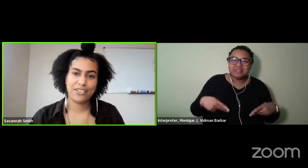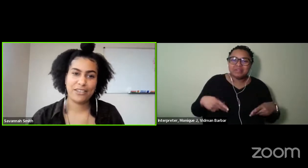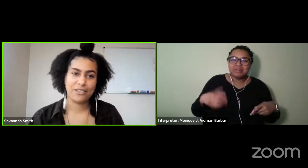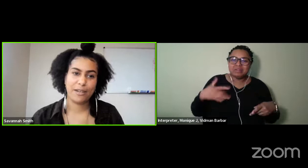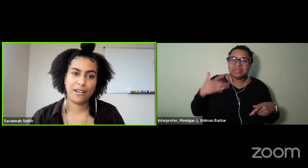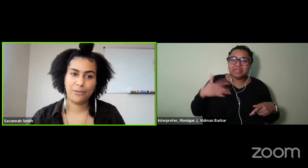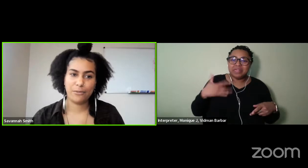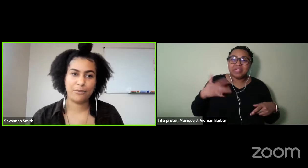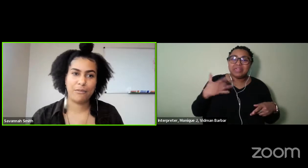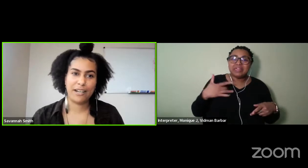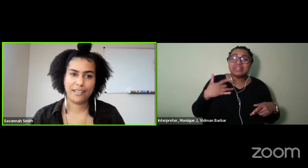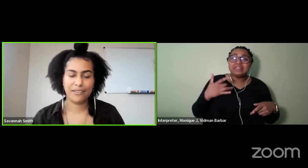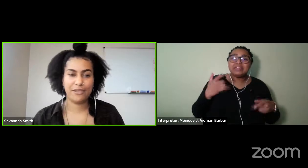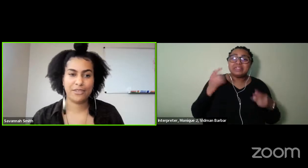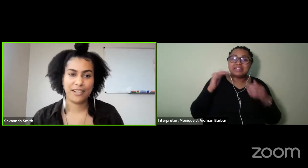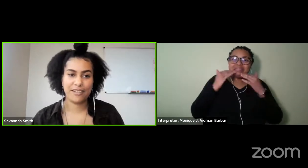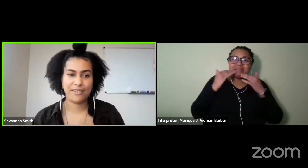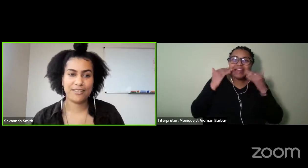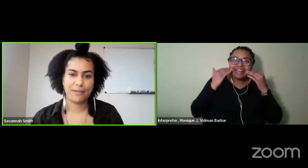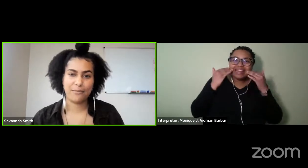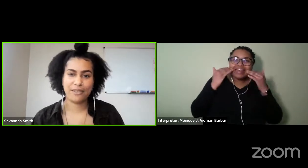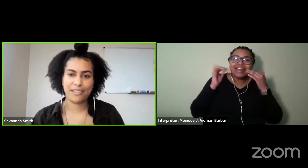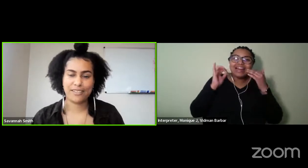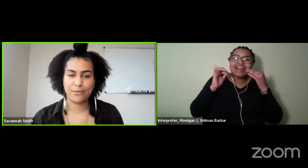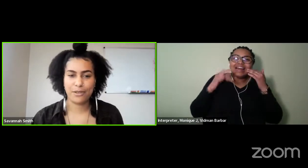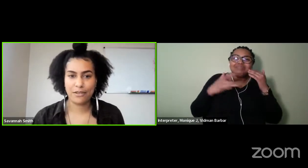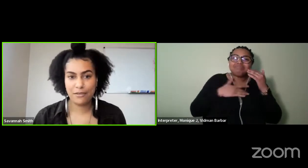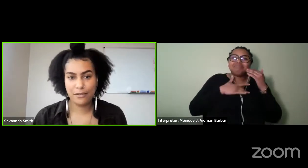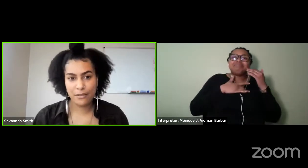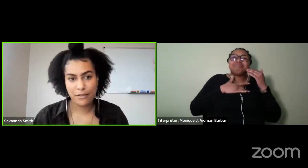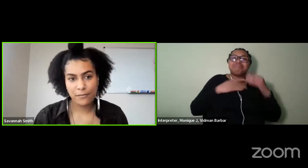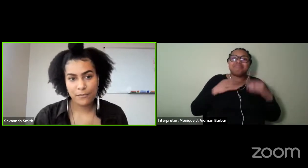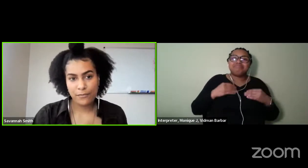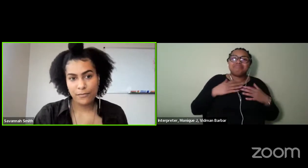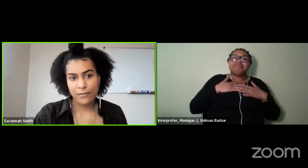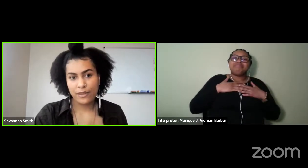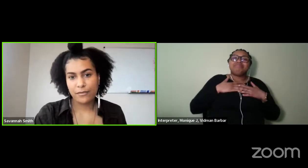we see each other smile, we're reminded of those kind of same feelings as well.